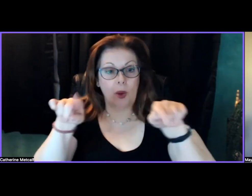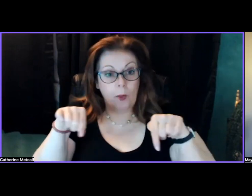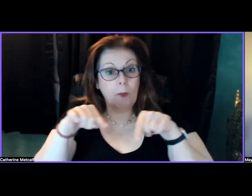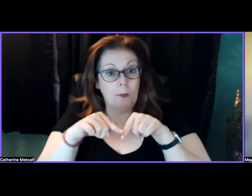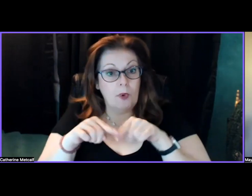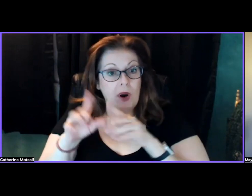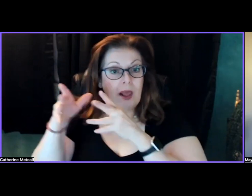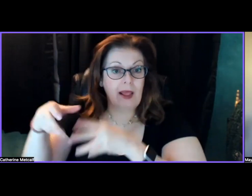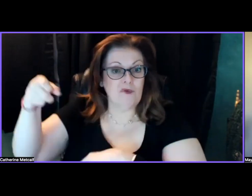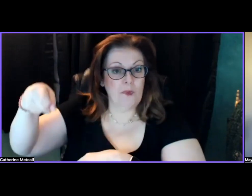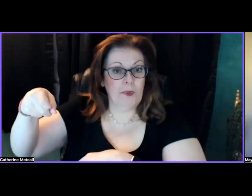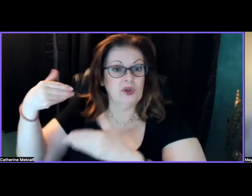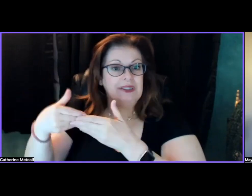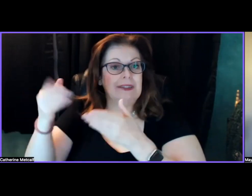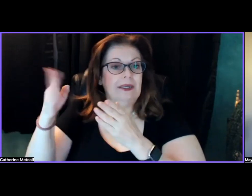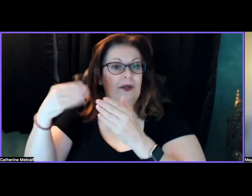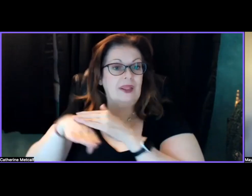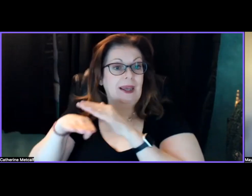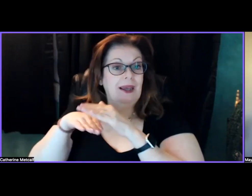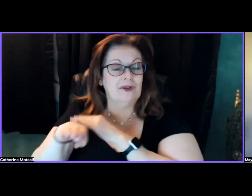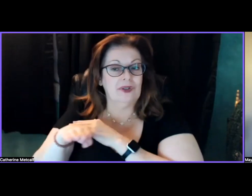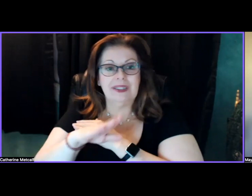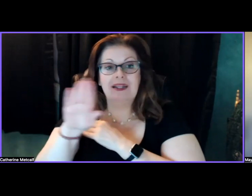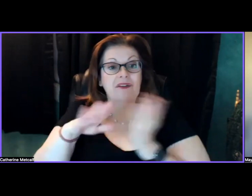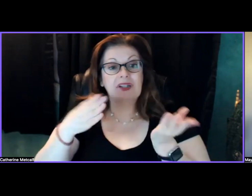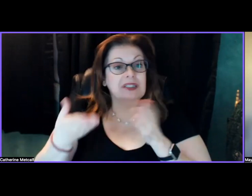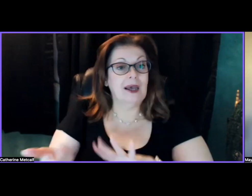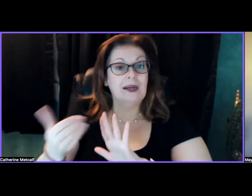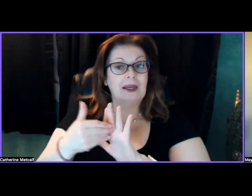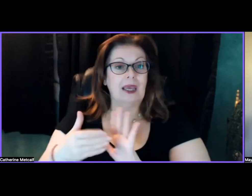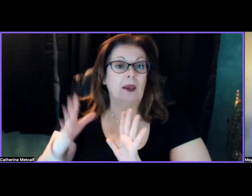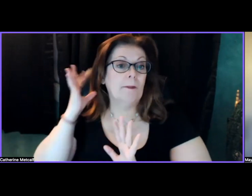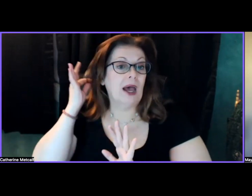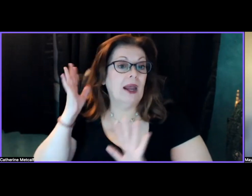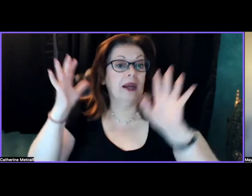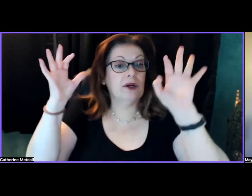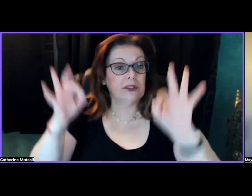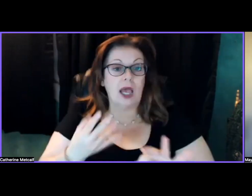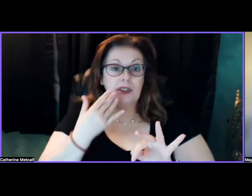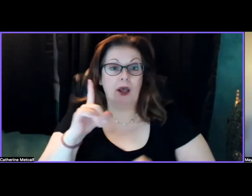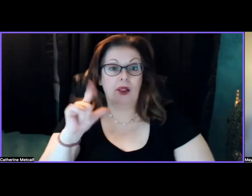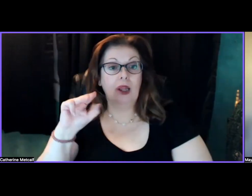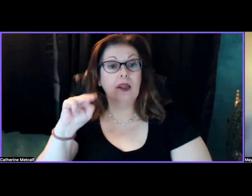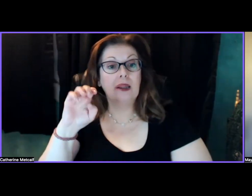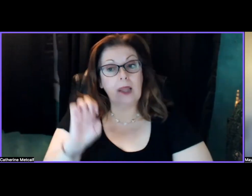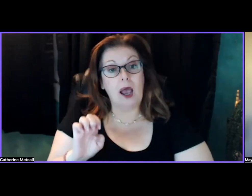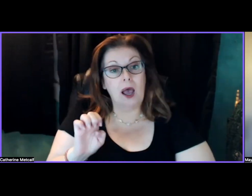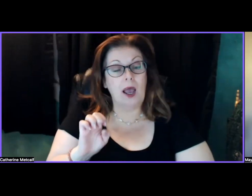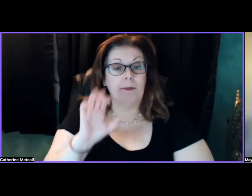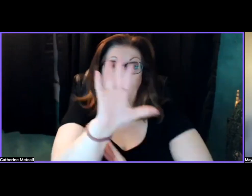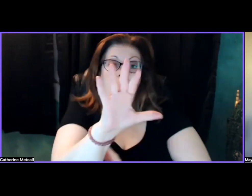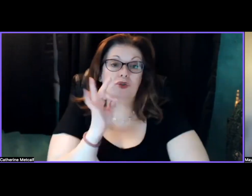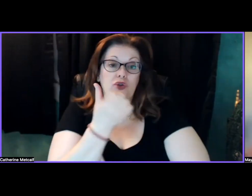entrance. He was never young like that again. I dyed my hardware the color of lie. My cousin drowned in chrome, but I can run myself any dress I lose. I